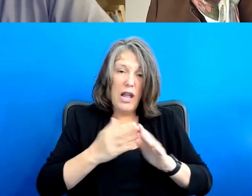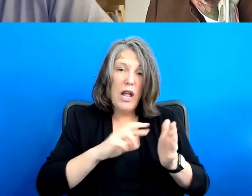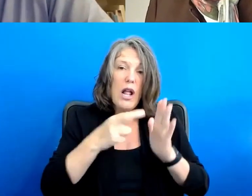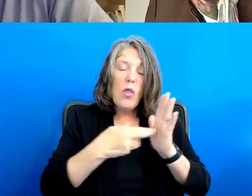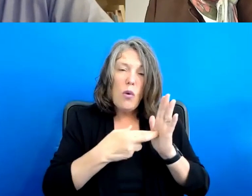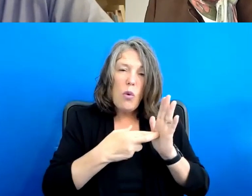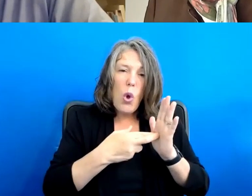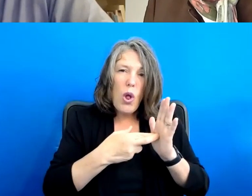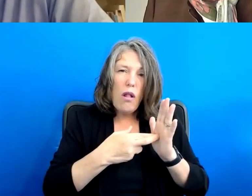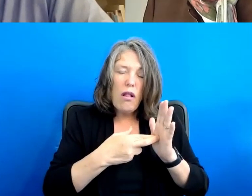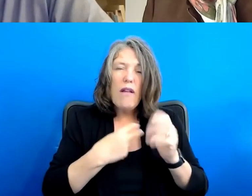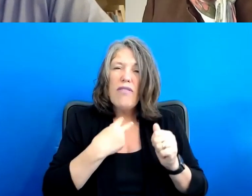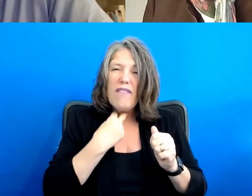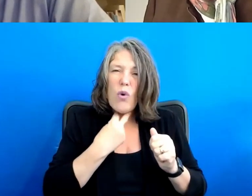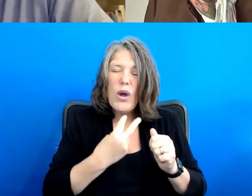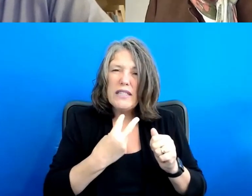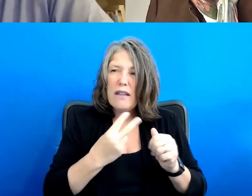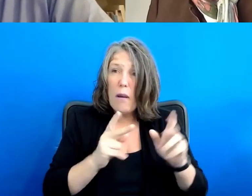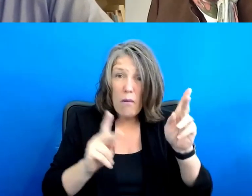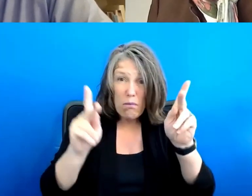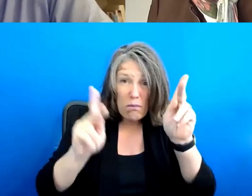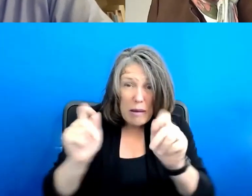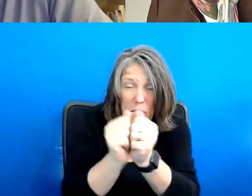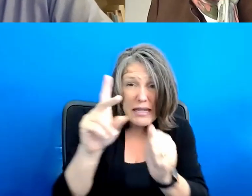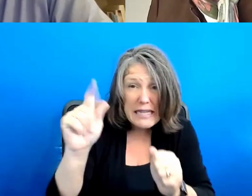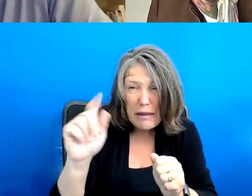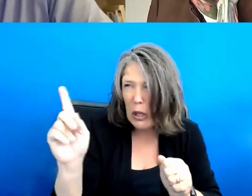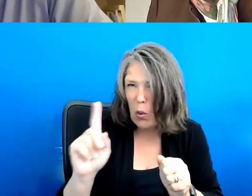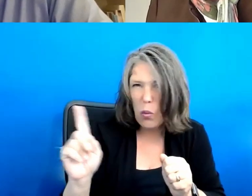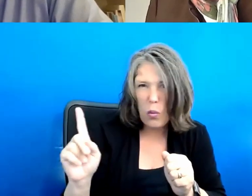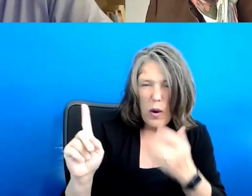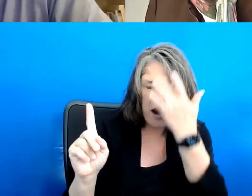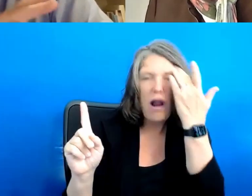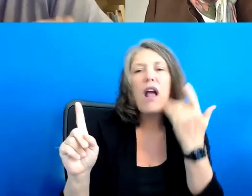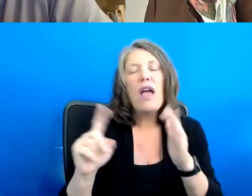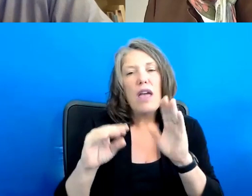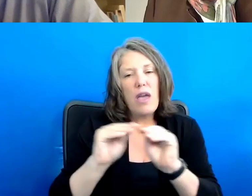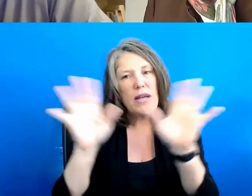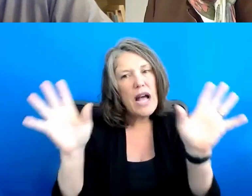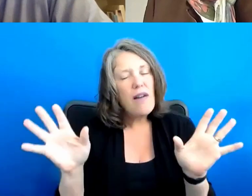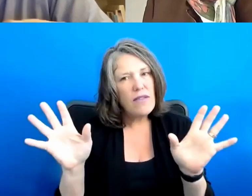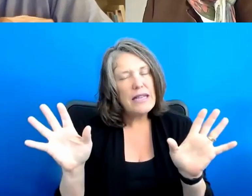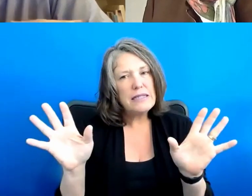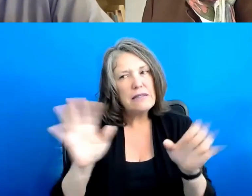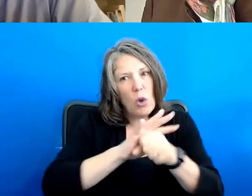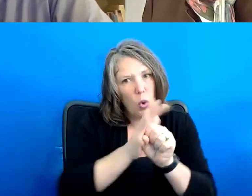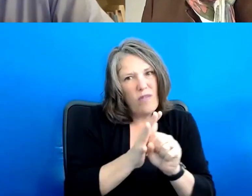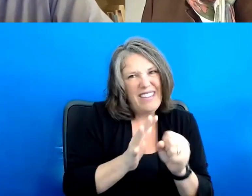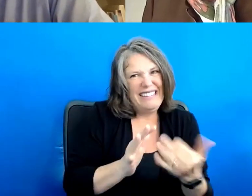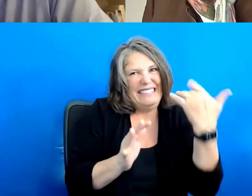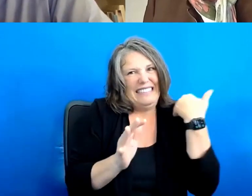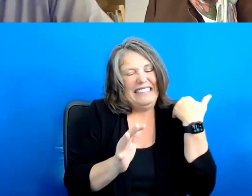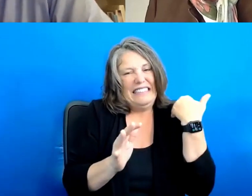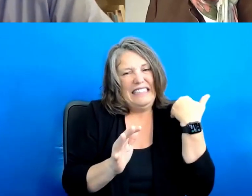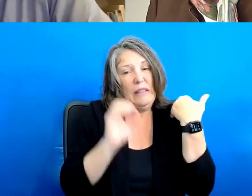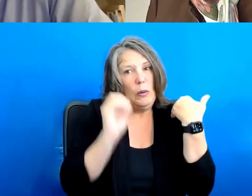voice of persons with disabilities in doing that? Because it was pretty obvious that in the early days of responding to COVID, there was